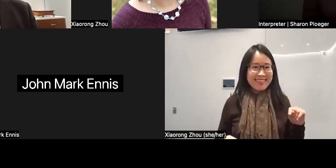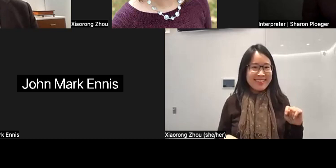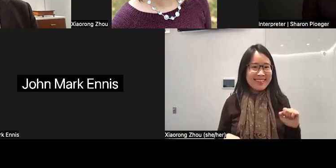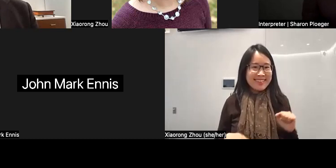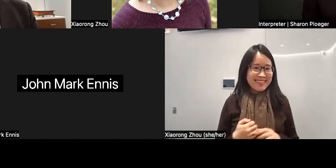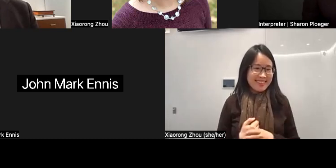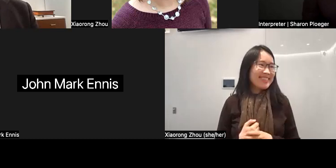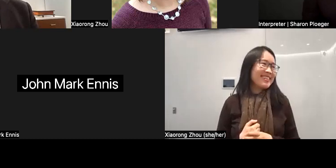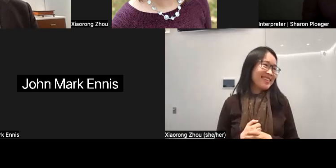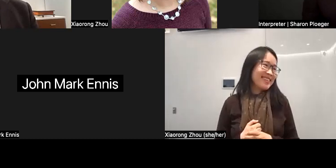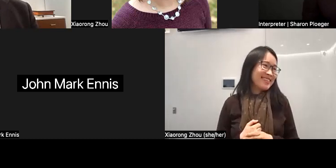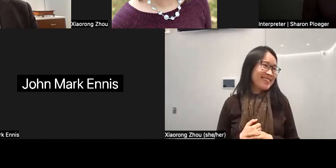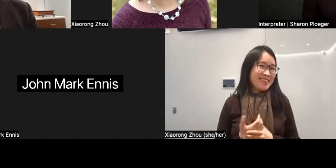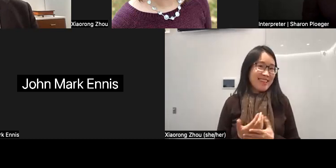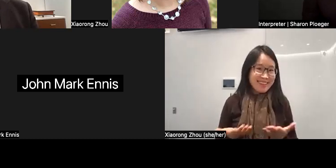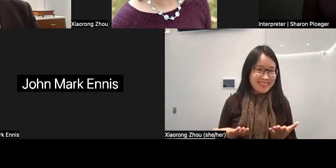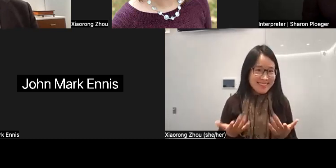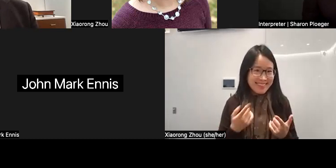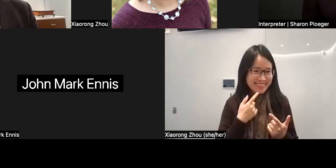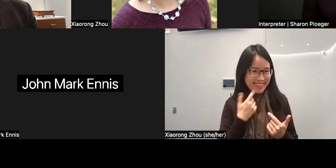I'm from China.